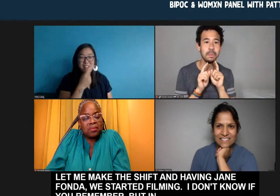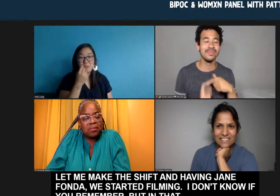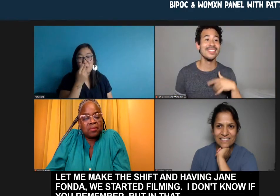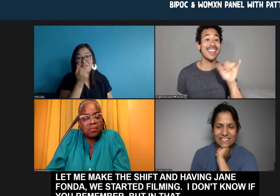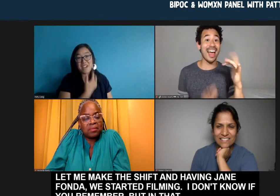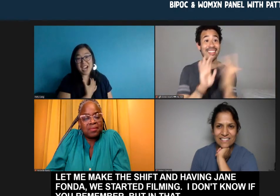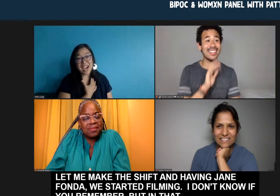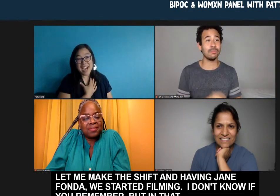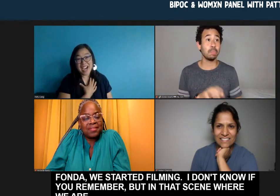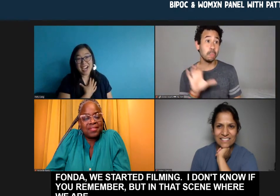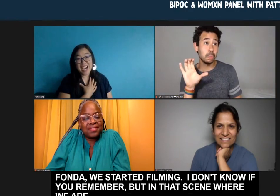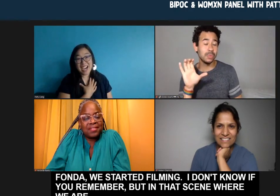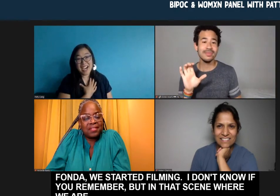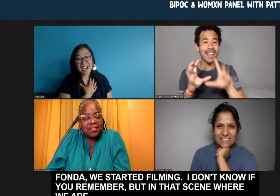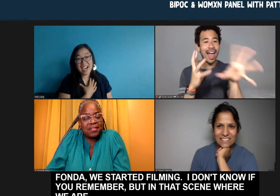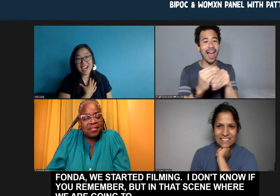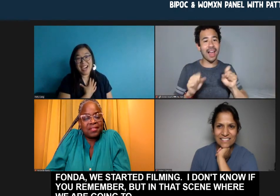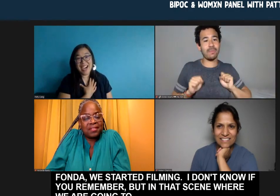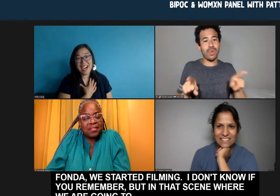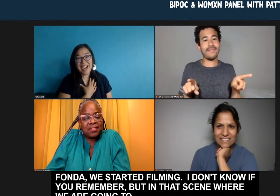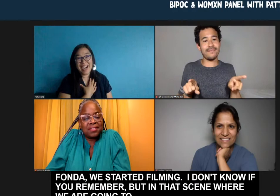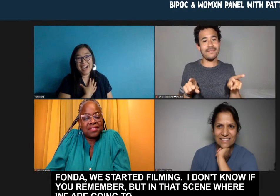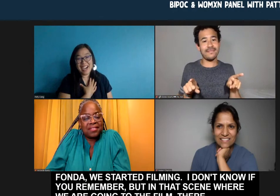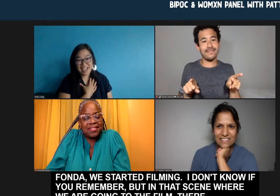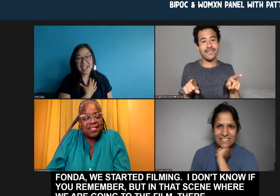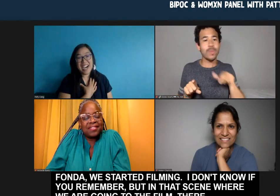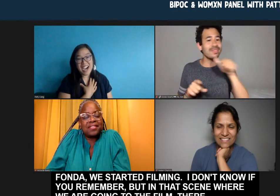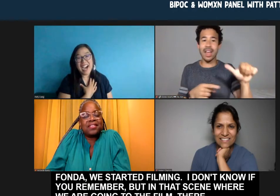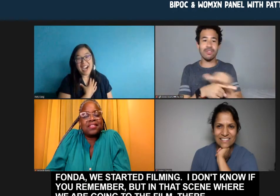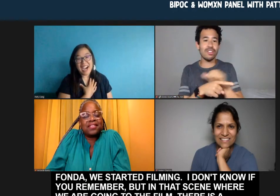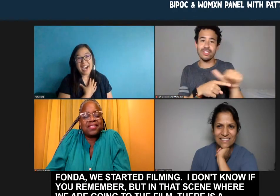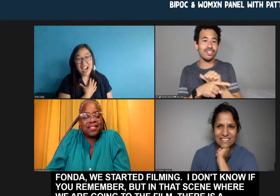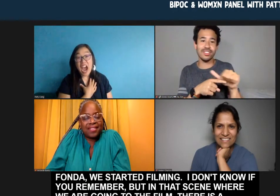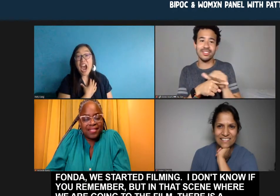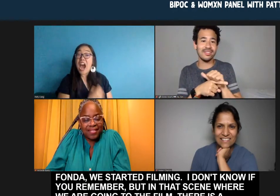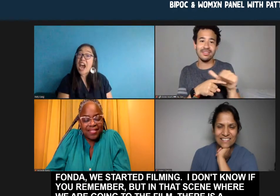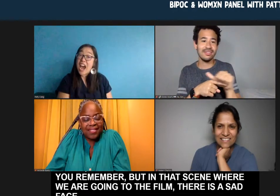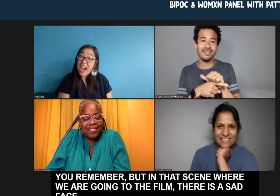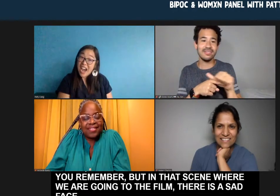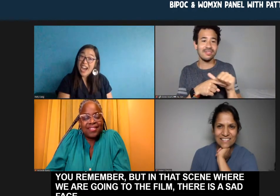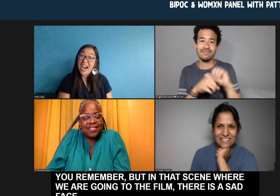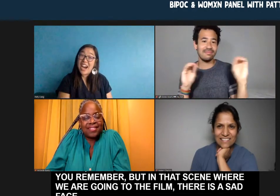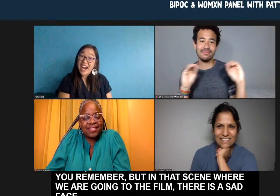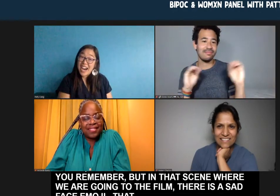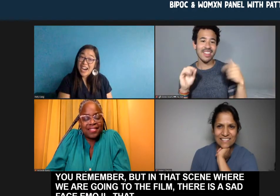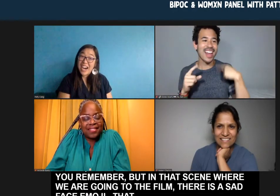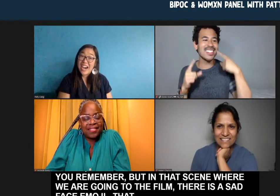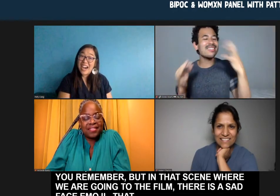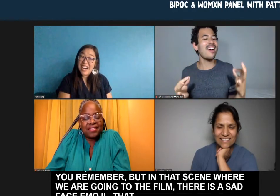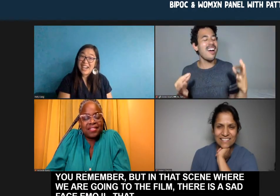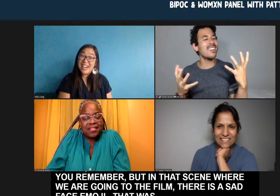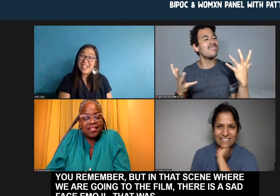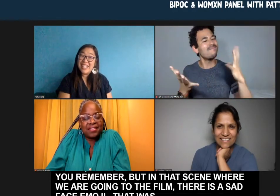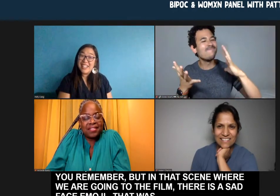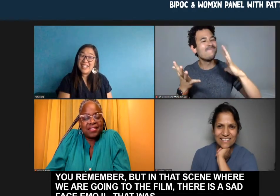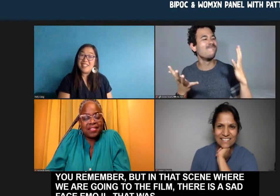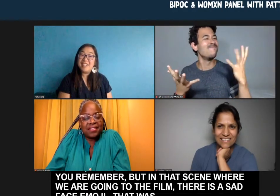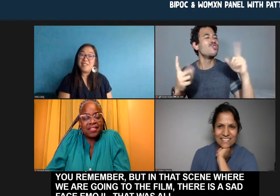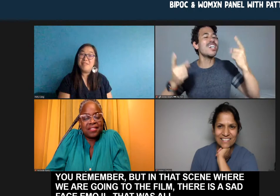a little sad face emoji, and we click that sad face, and that was all improvised. That was not rehearsed. And I decided